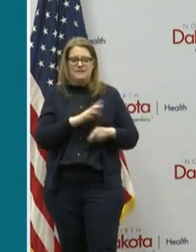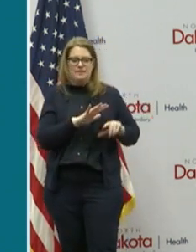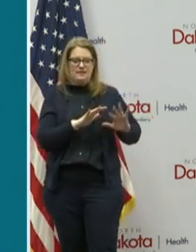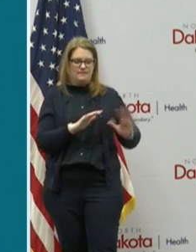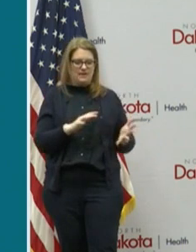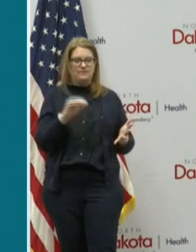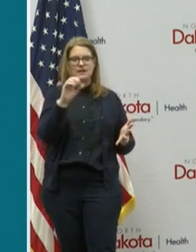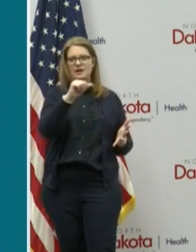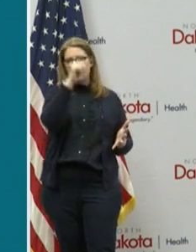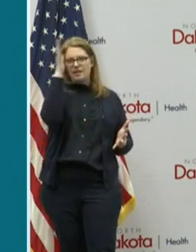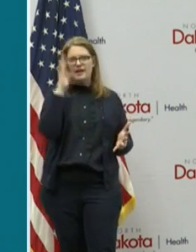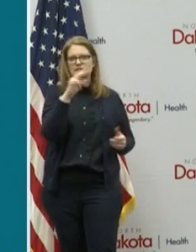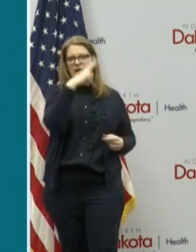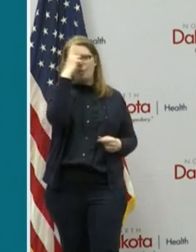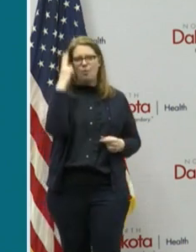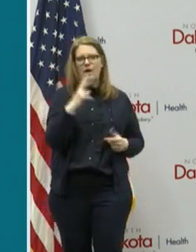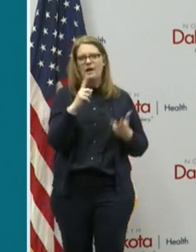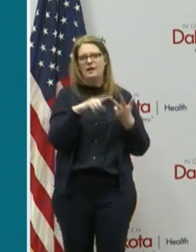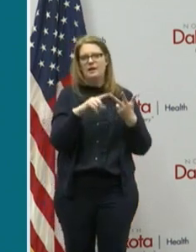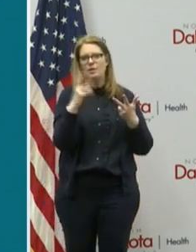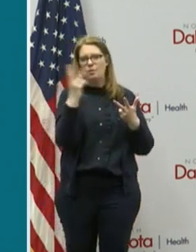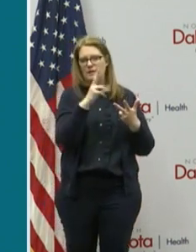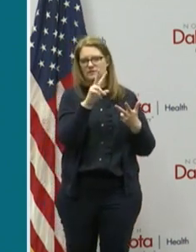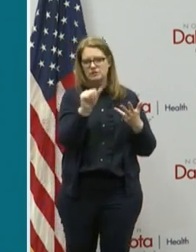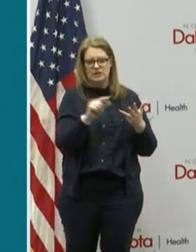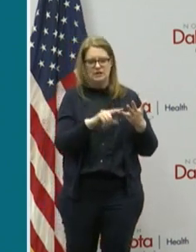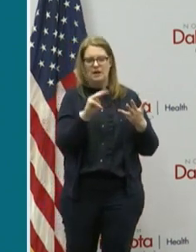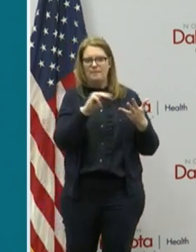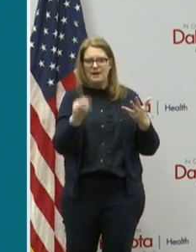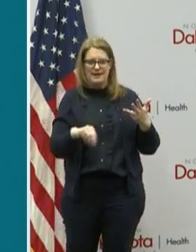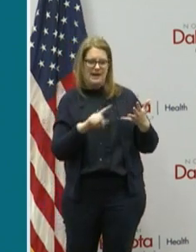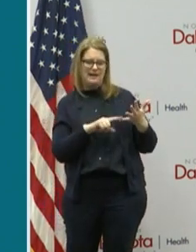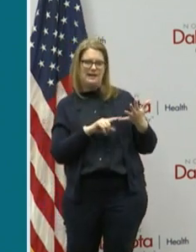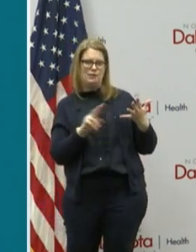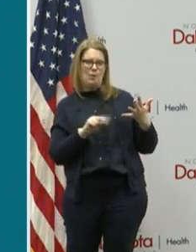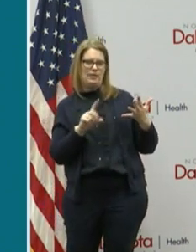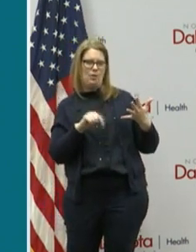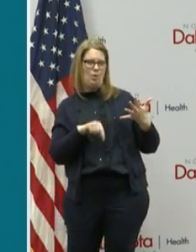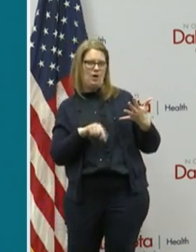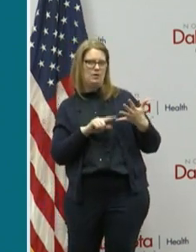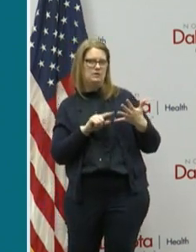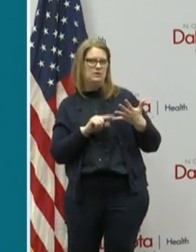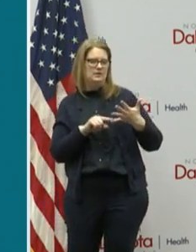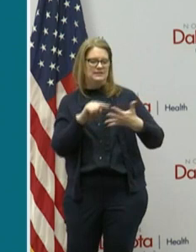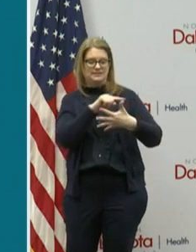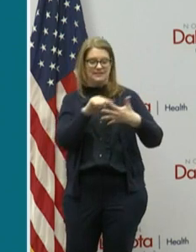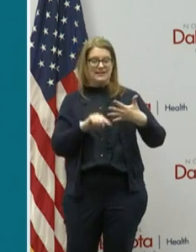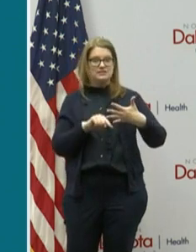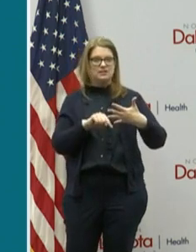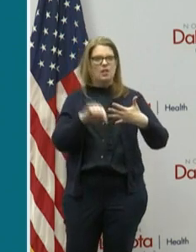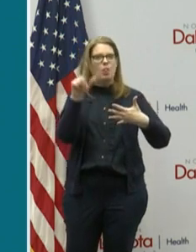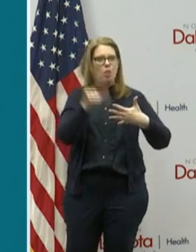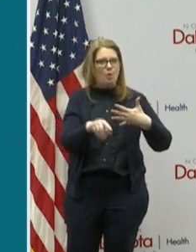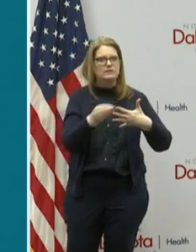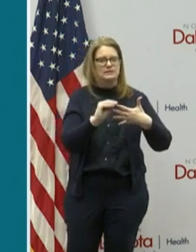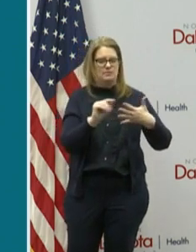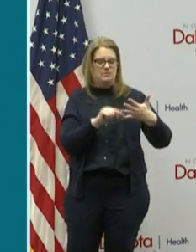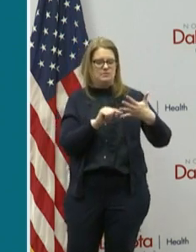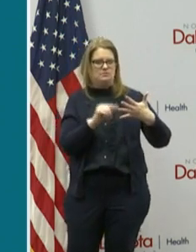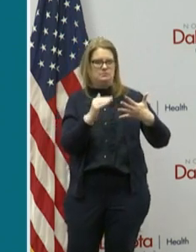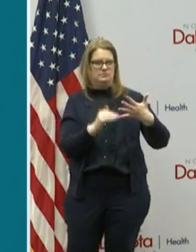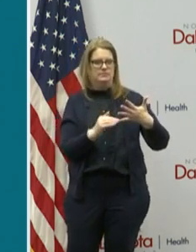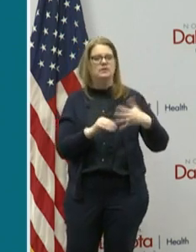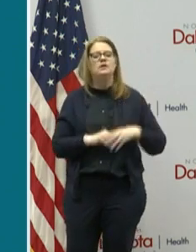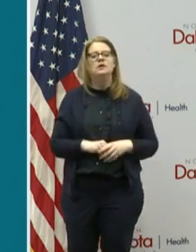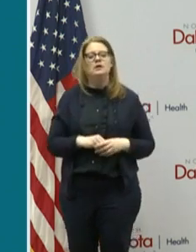only Alaska, Hawaii, West Virginia, and Montana, and that number continues to drop. Going to the net